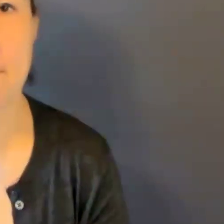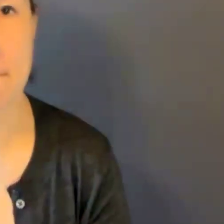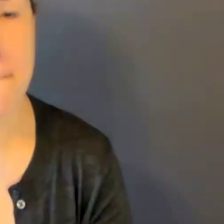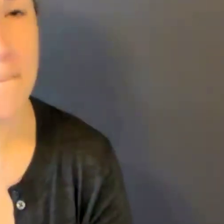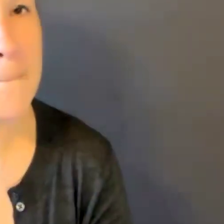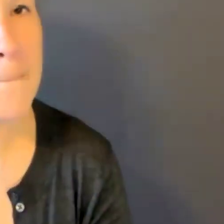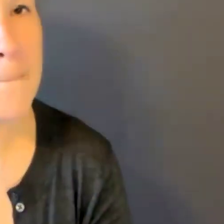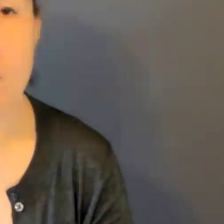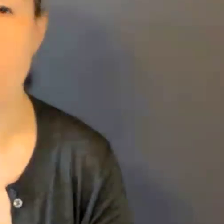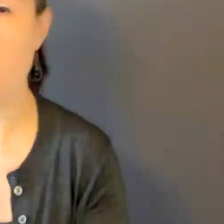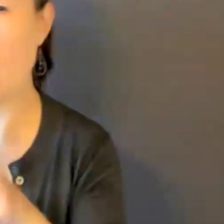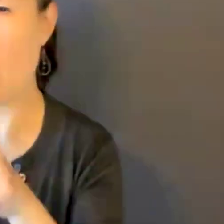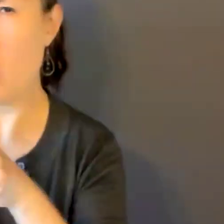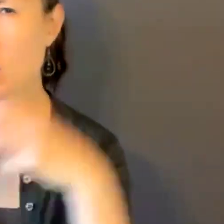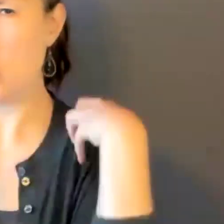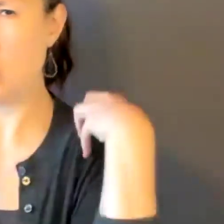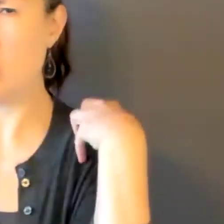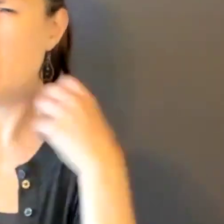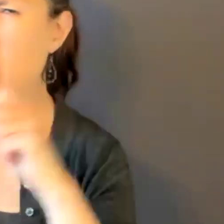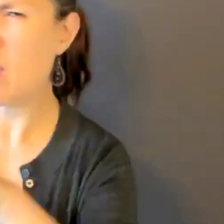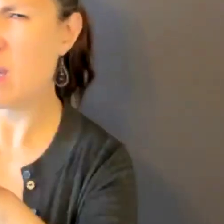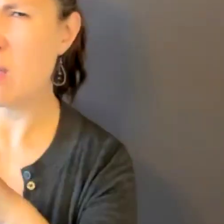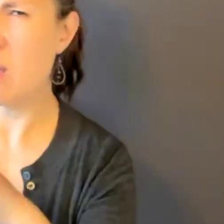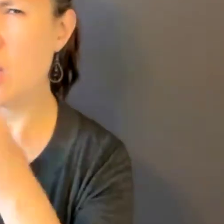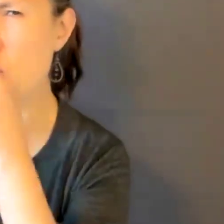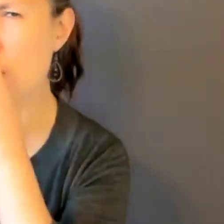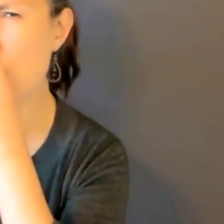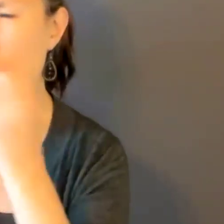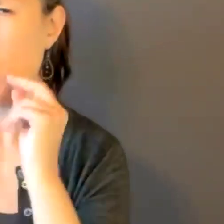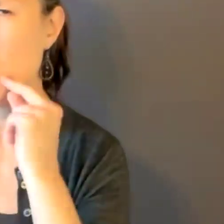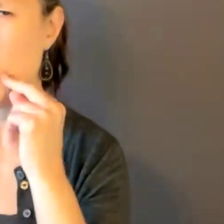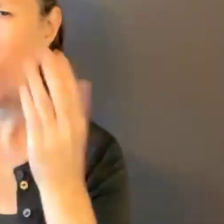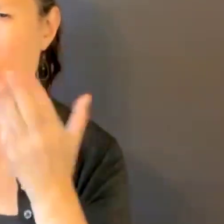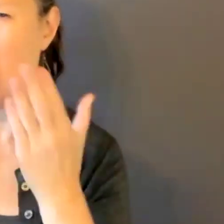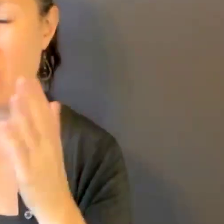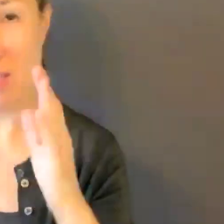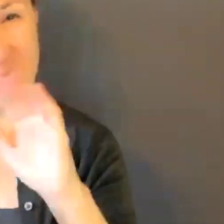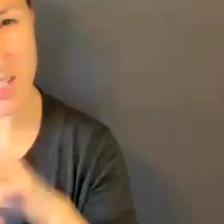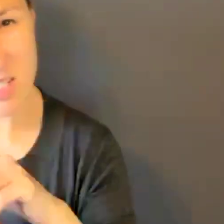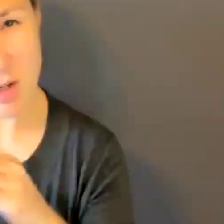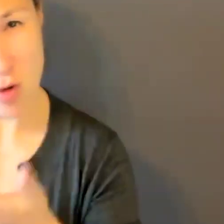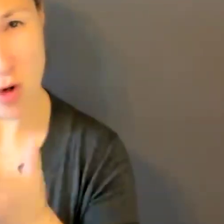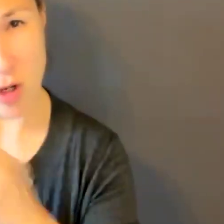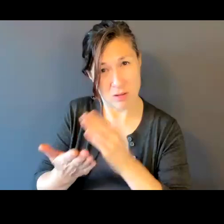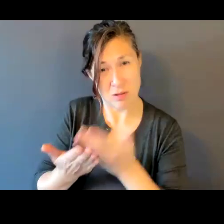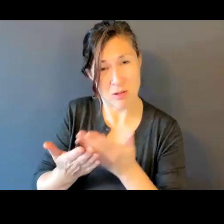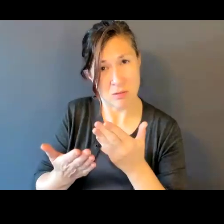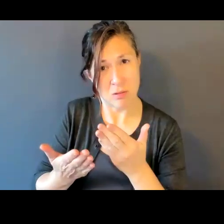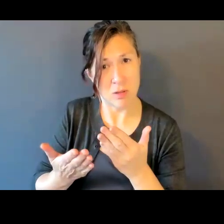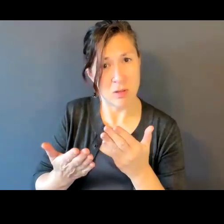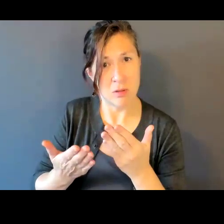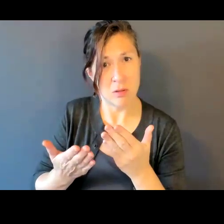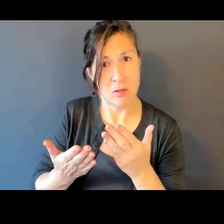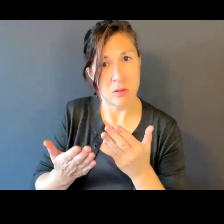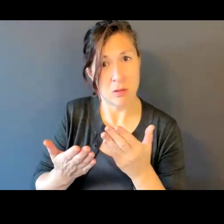Question. So Superintendent, the food and nutritional services one, the infrastructure. So is that for the central kitchen that services the